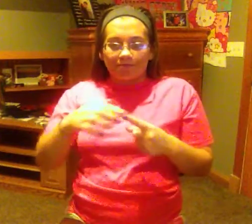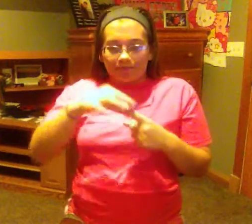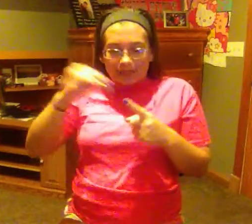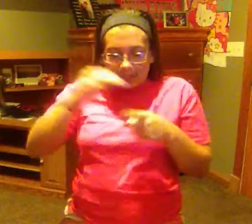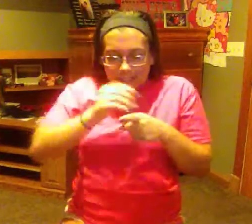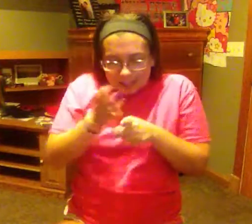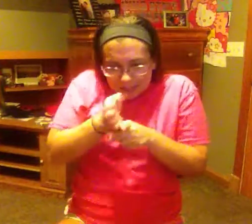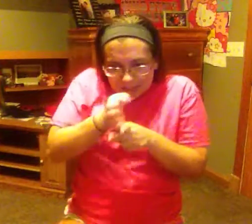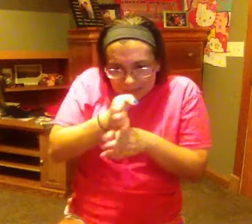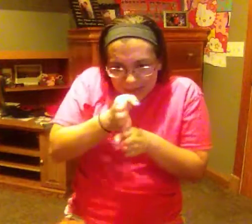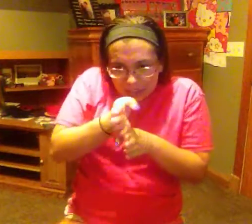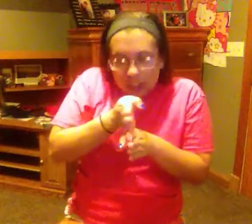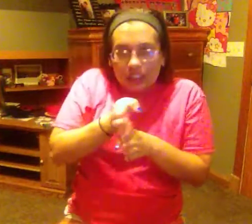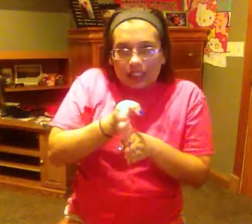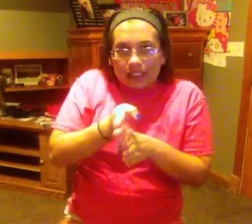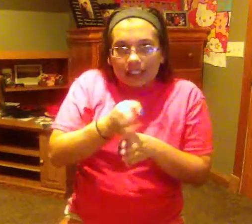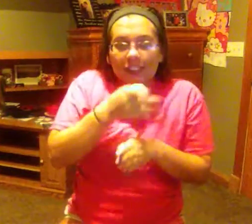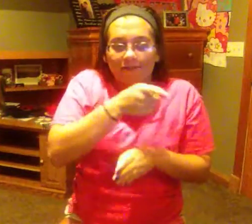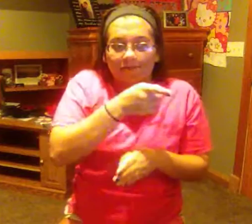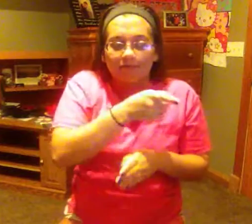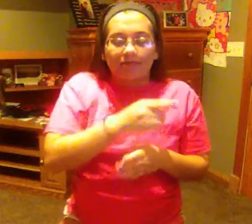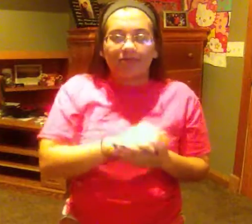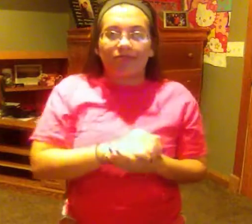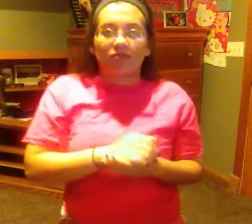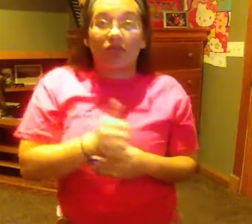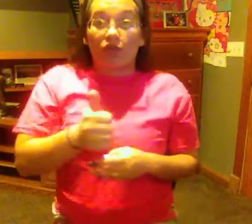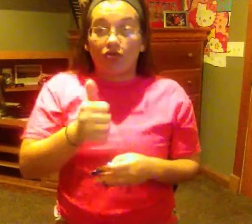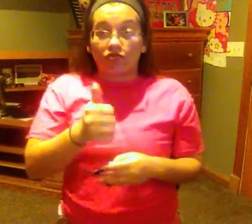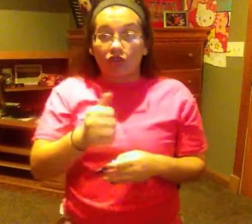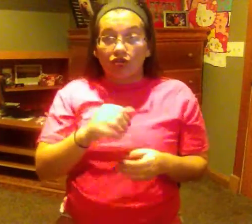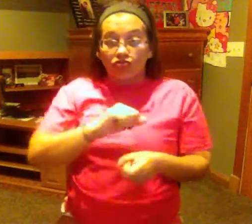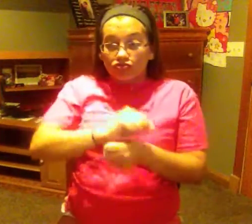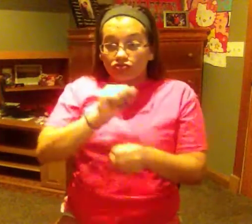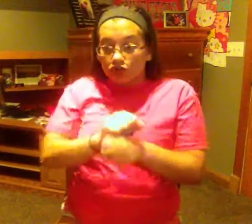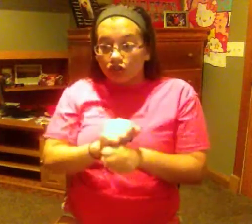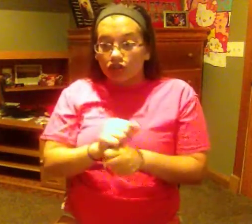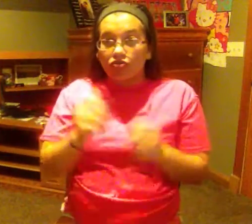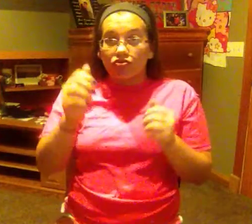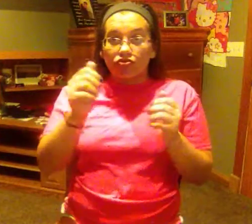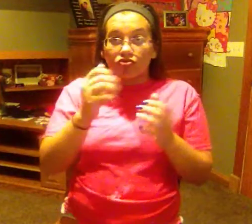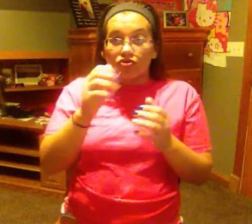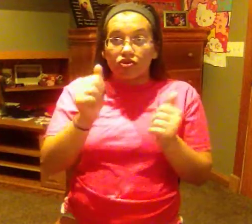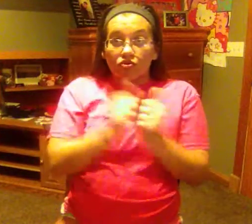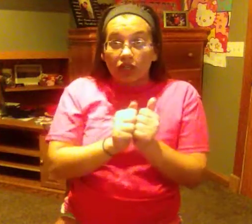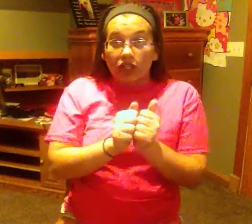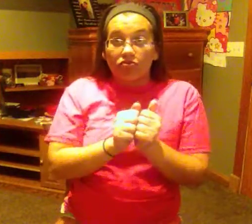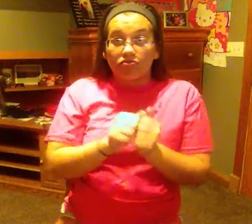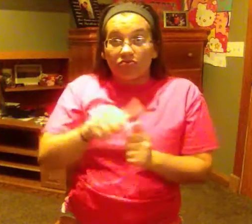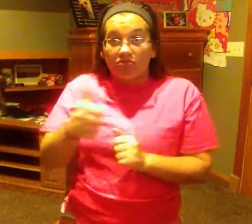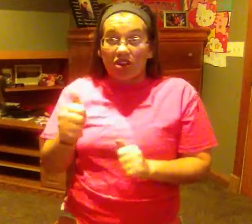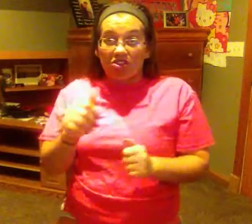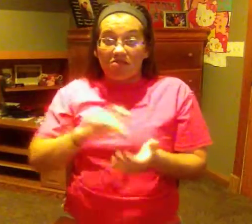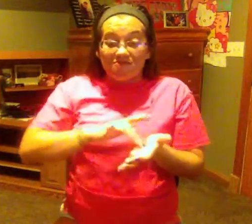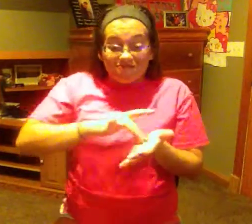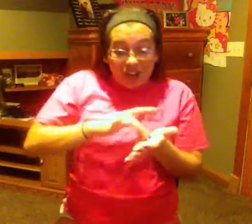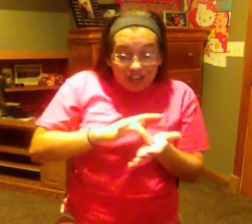work firsthand with other medics and doctors to treat combat emergencies, stabilize sick and wounded soldiers, and prepare them for